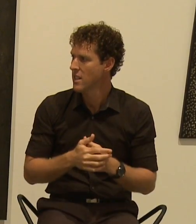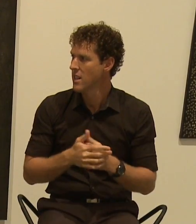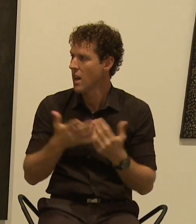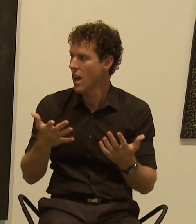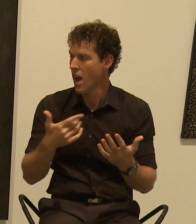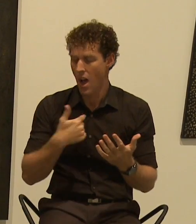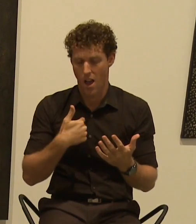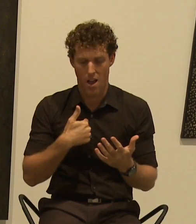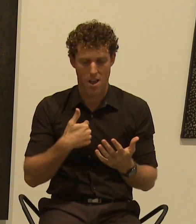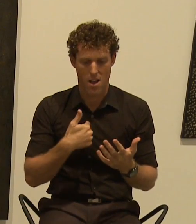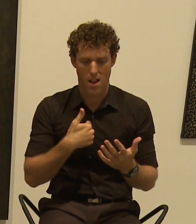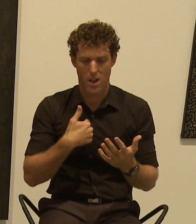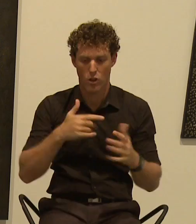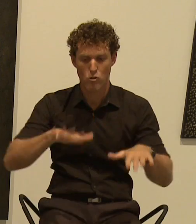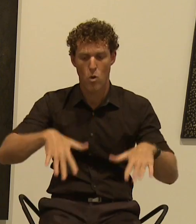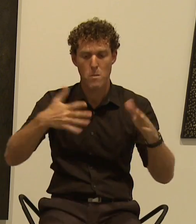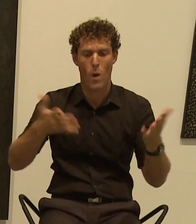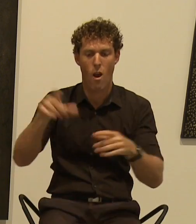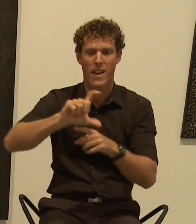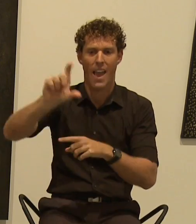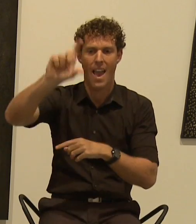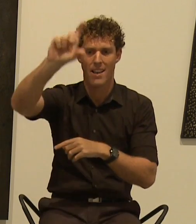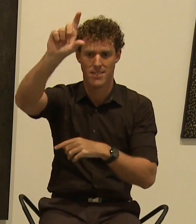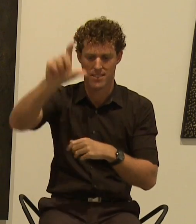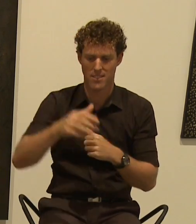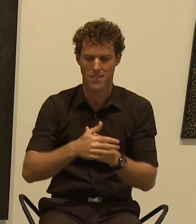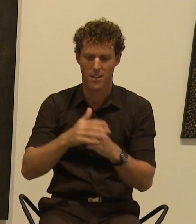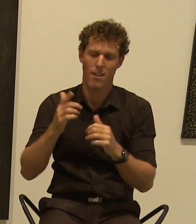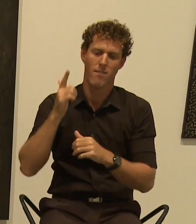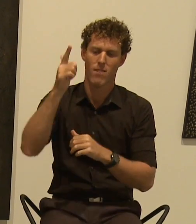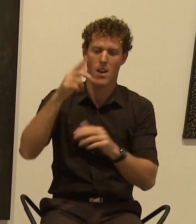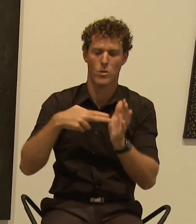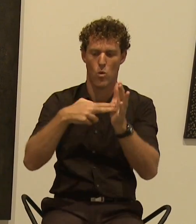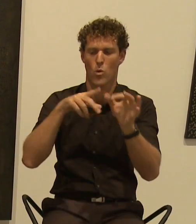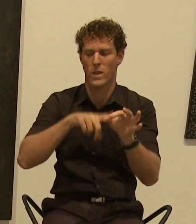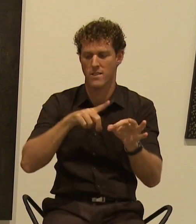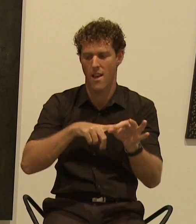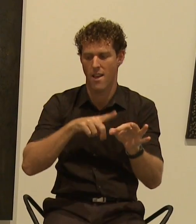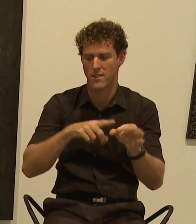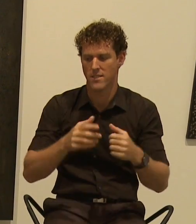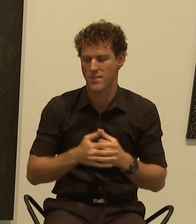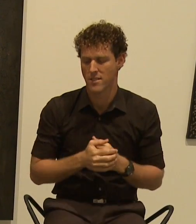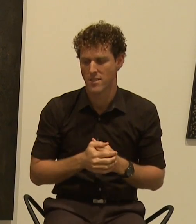Okay, so I grew up in Cairns, far north Queensland, and